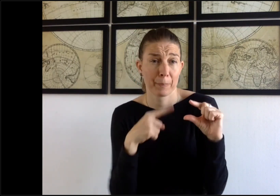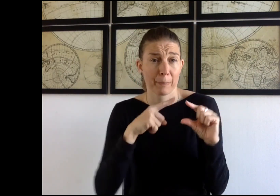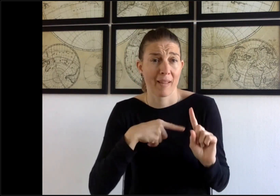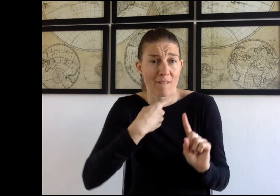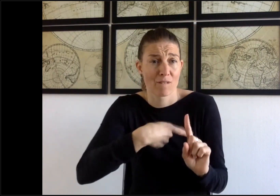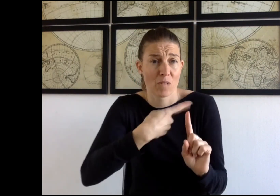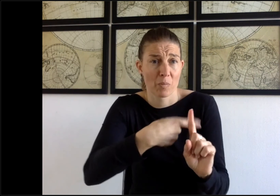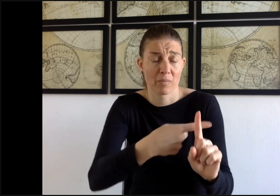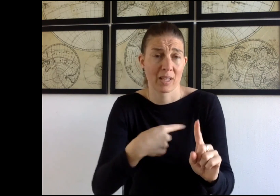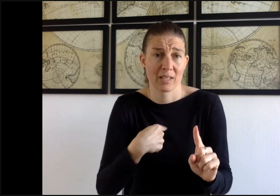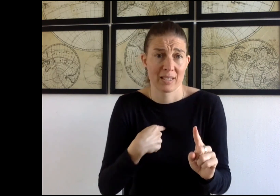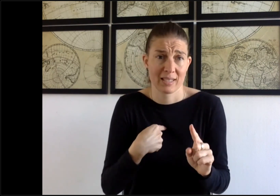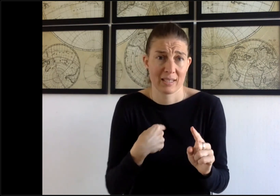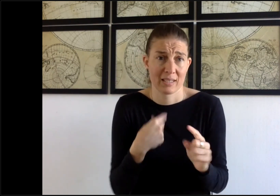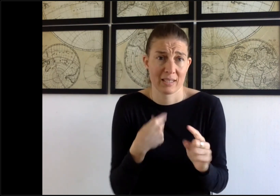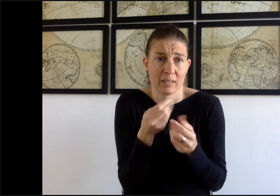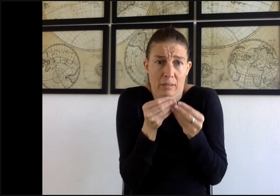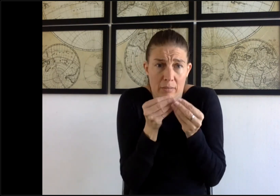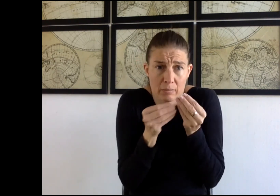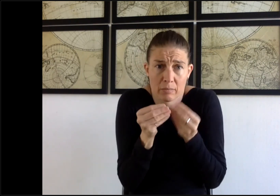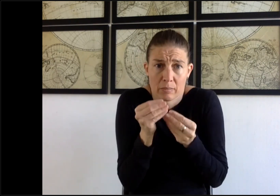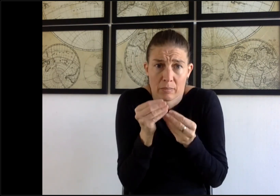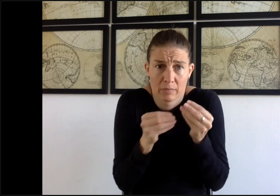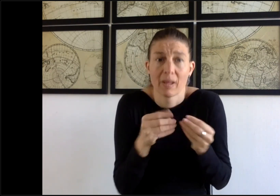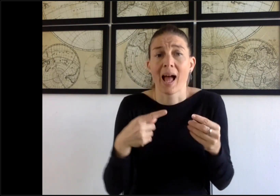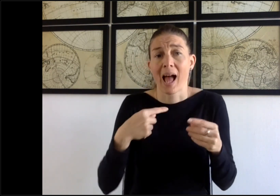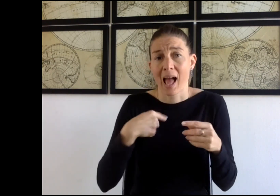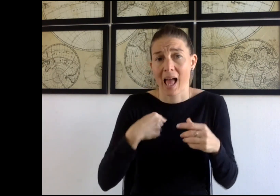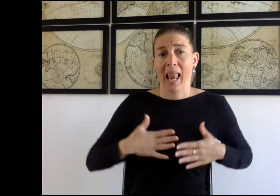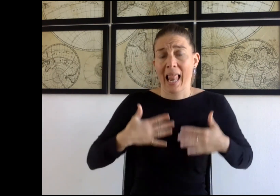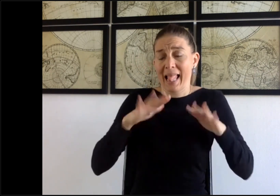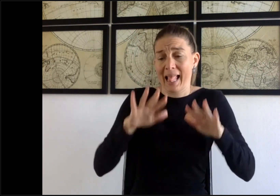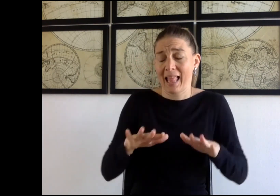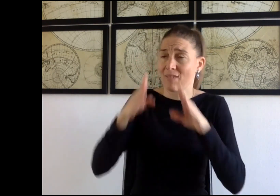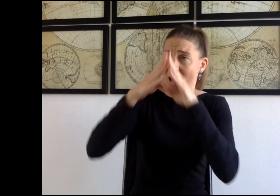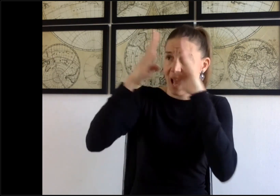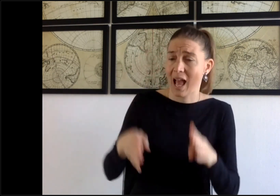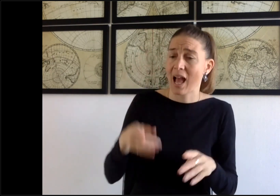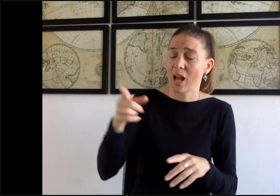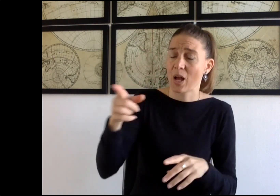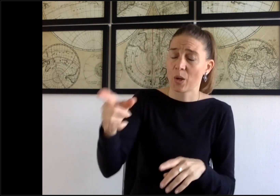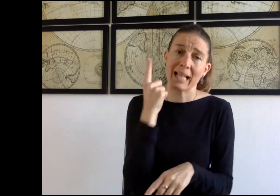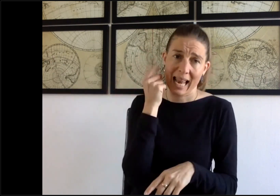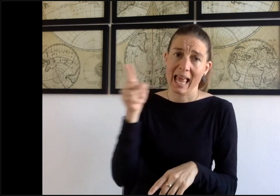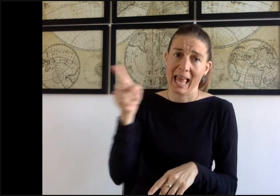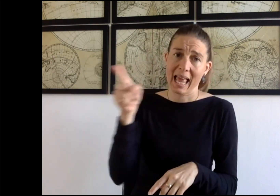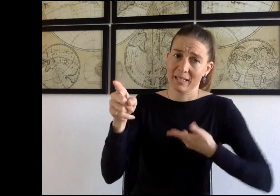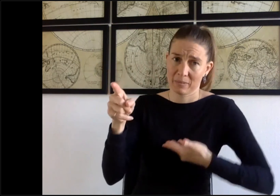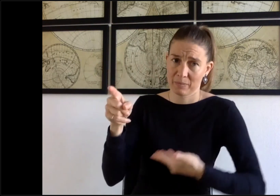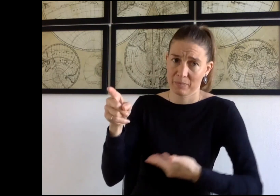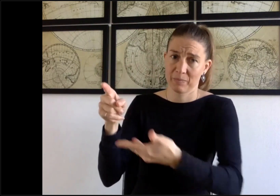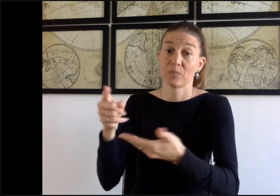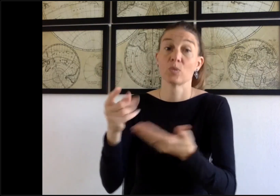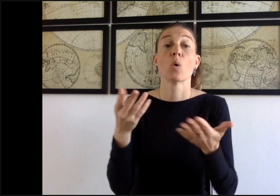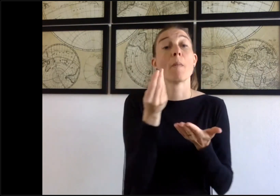living in the house of a lady, so I was lucky that for the money I paid,